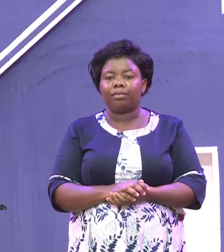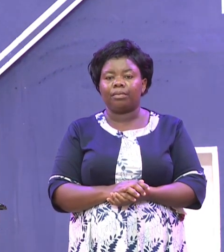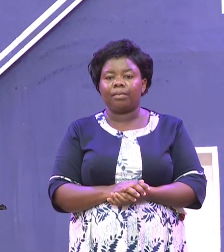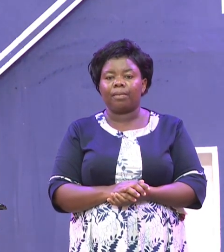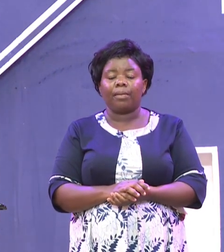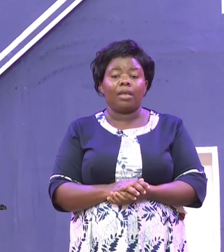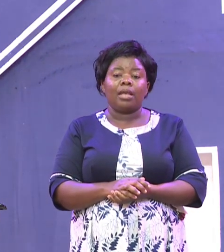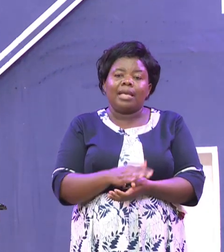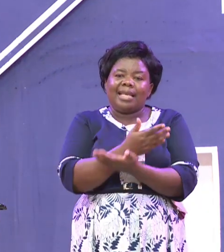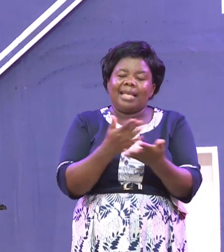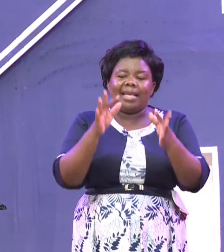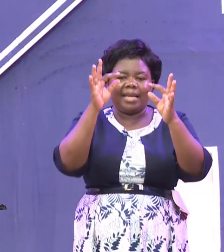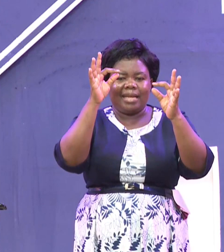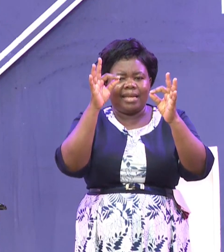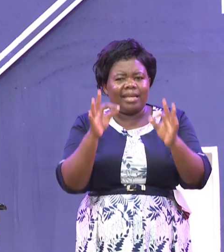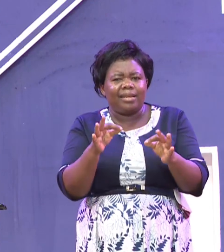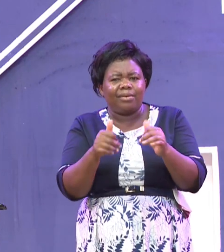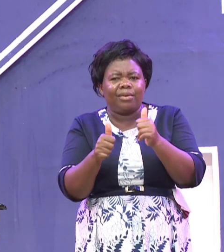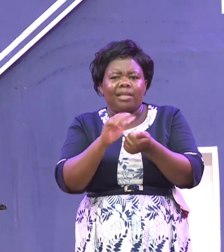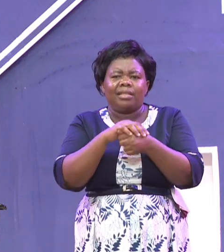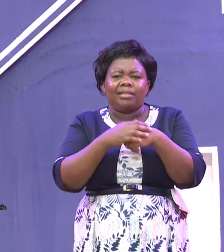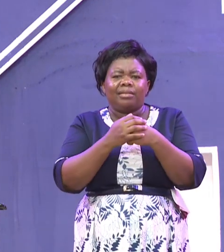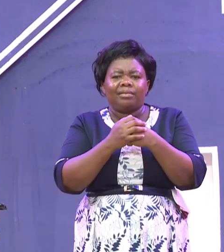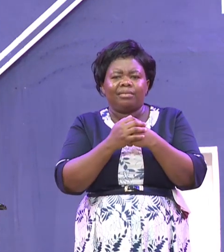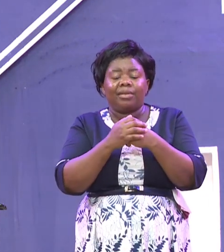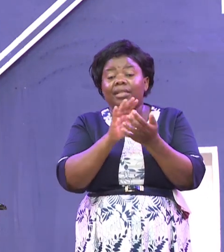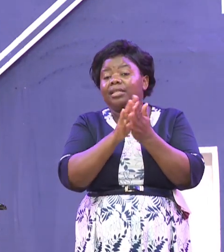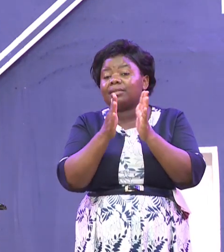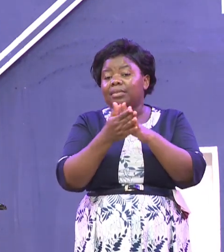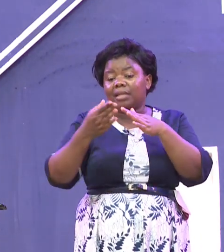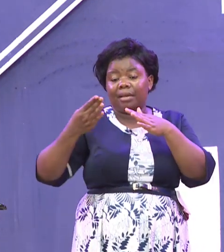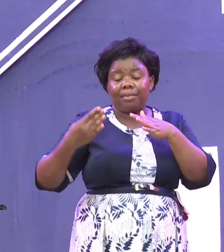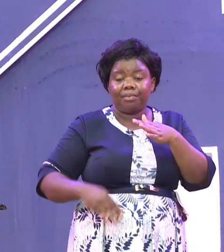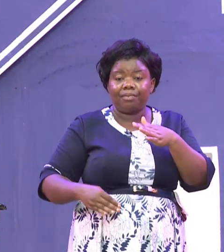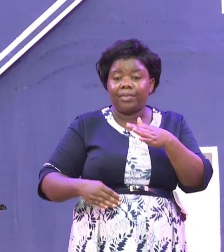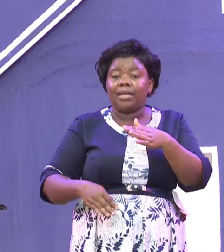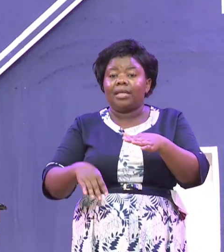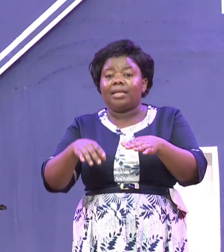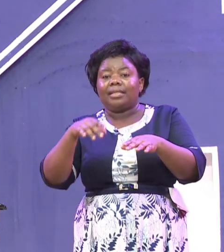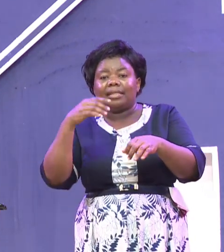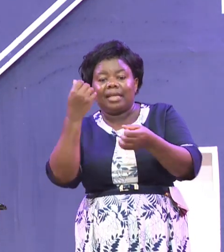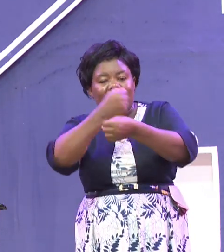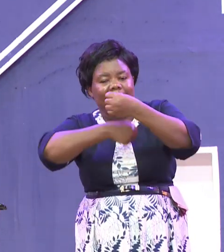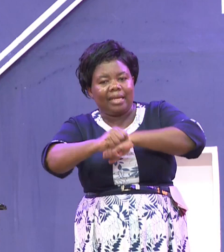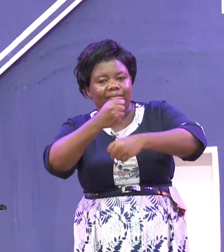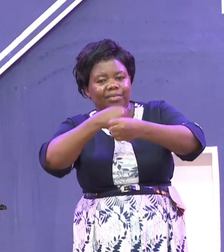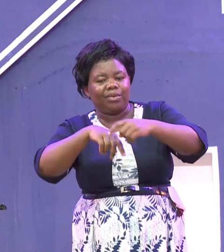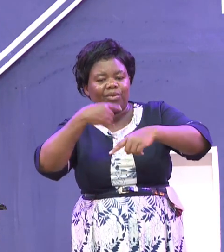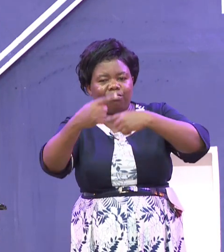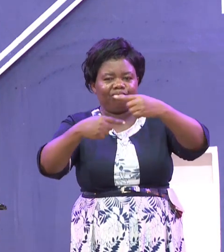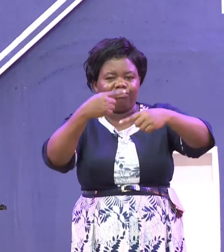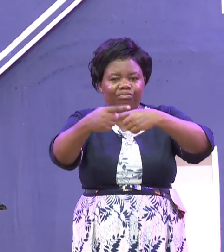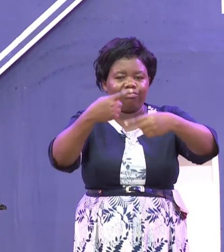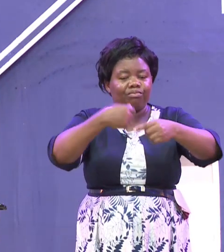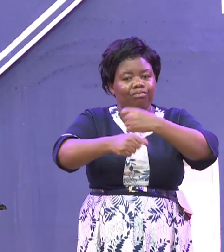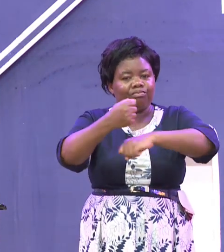habit. Ekintu kyonna ekifuuse empisa guba muze kiba kikolwa kyokola ng'oddingana. Anything that turns to a habit is